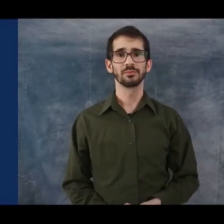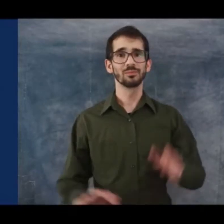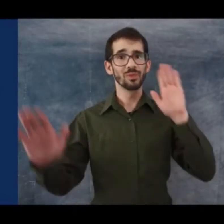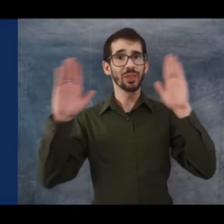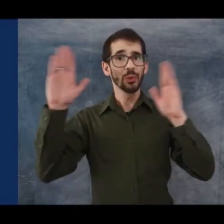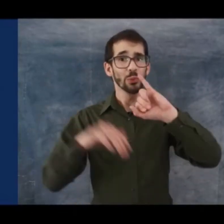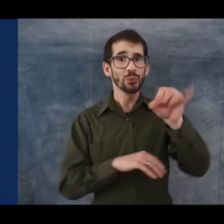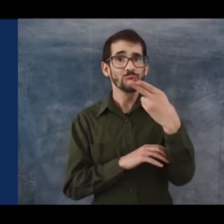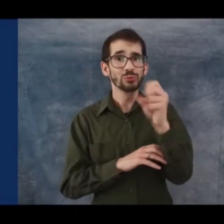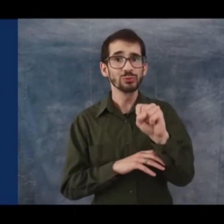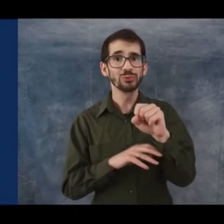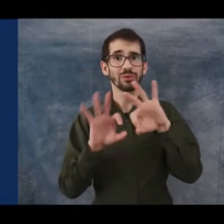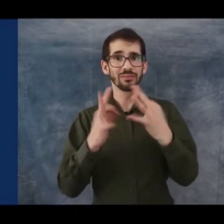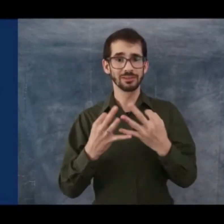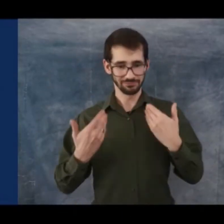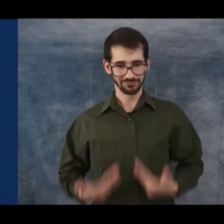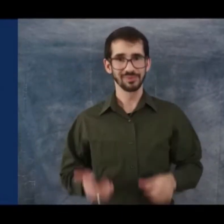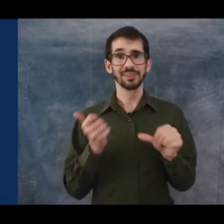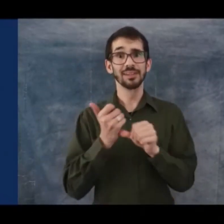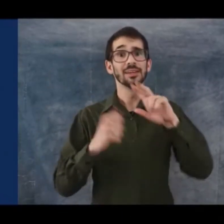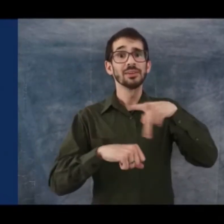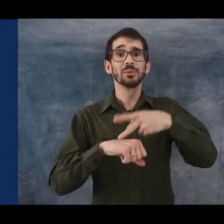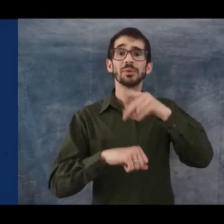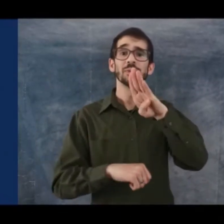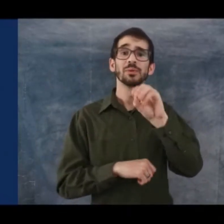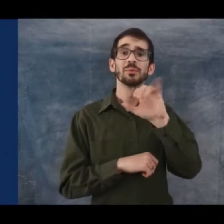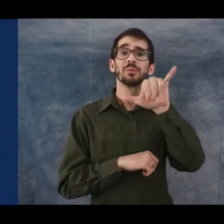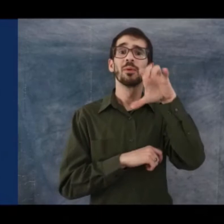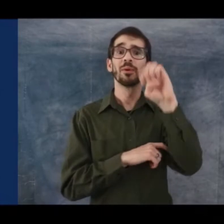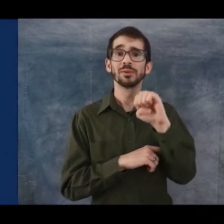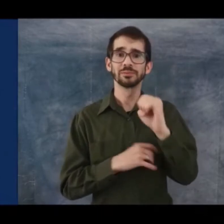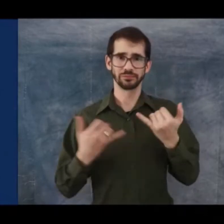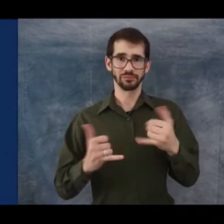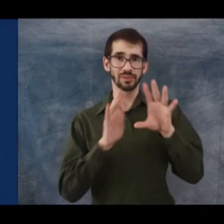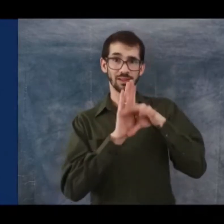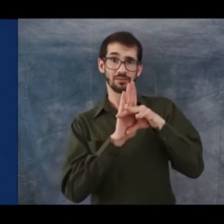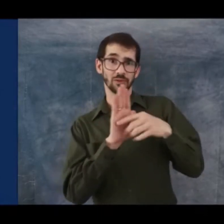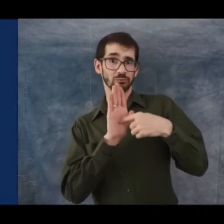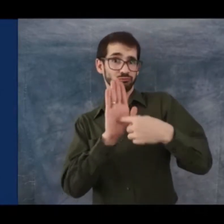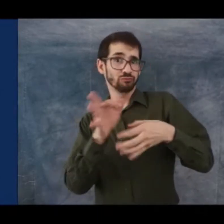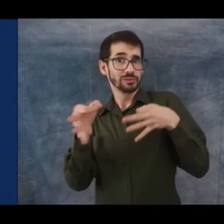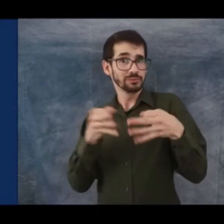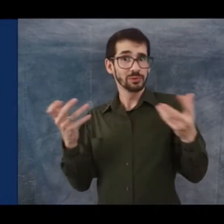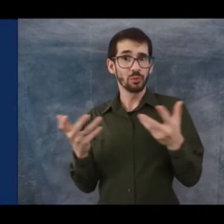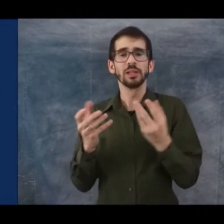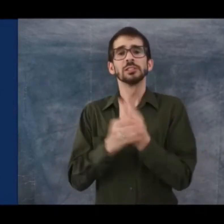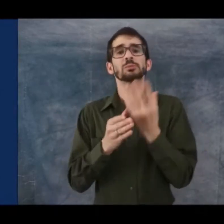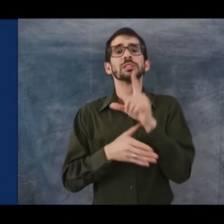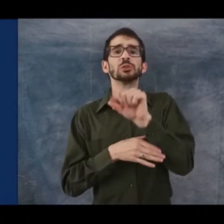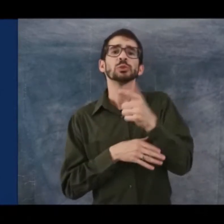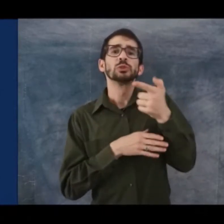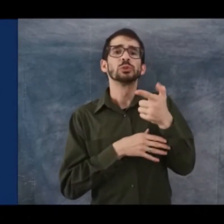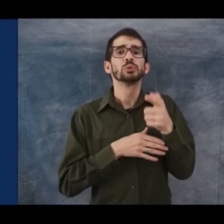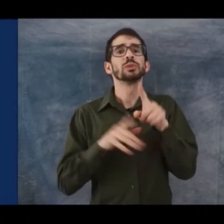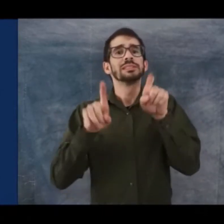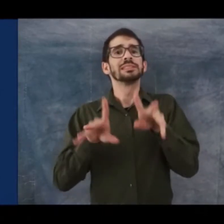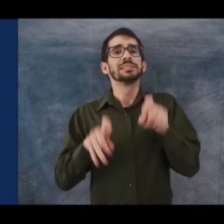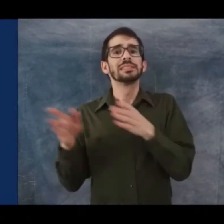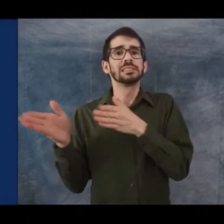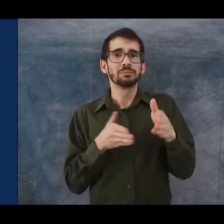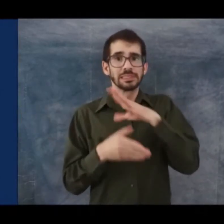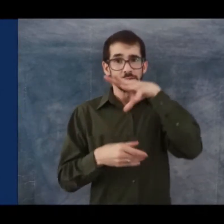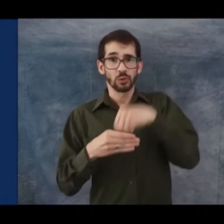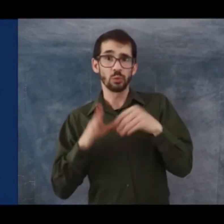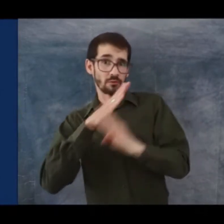Hello, Jordan family. This is Assistant Principal Boyce. This video explains our Spring 2021 testing plan, including fall